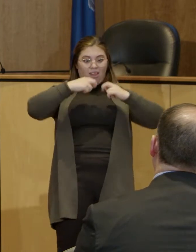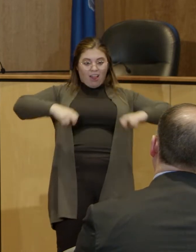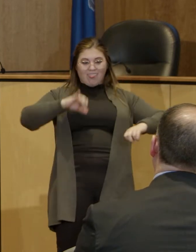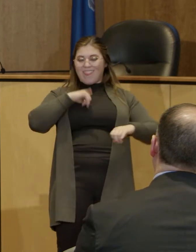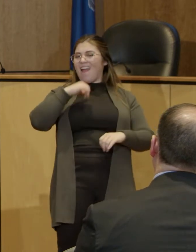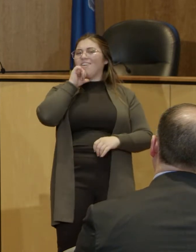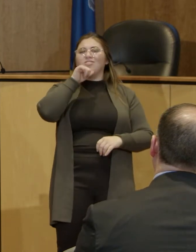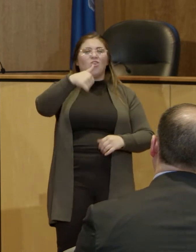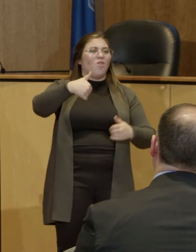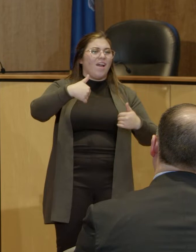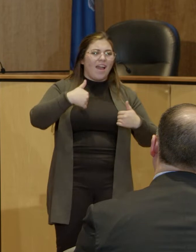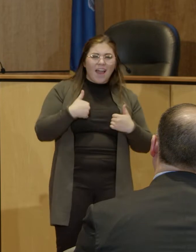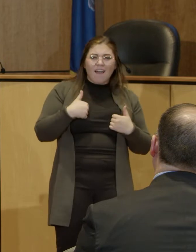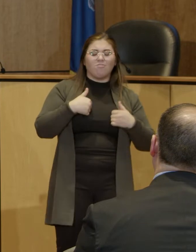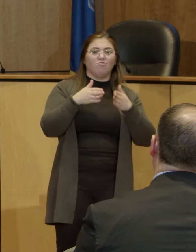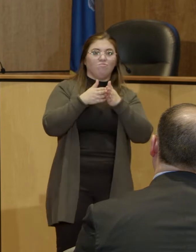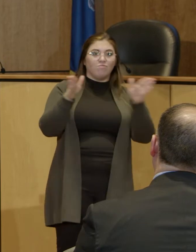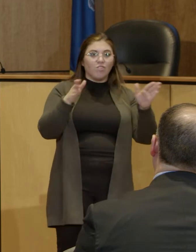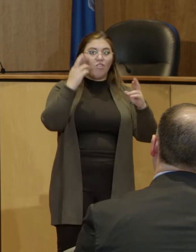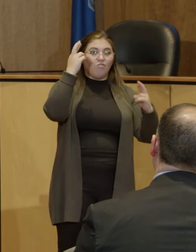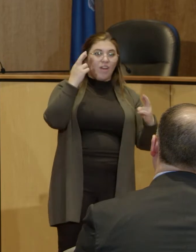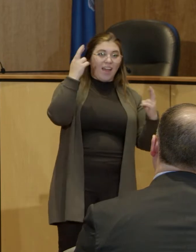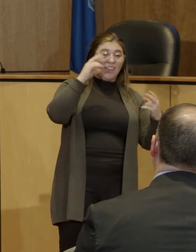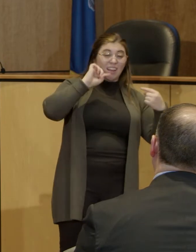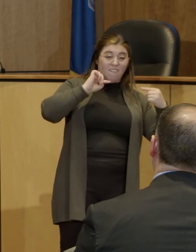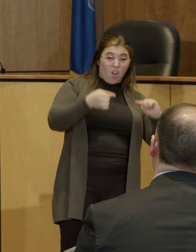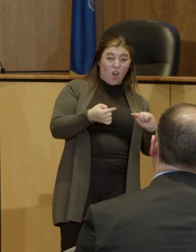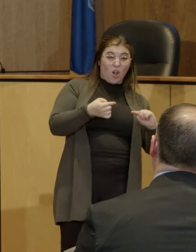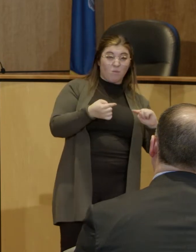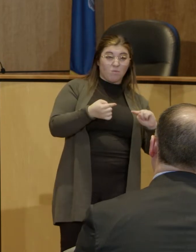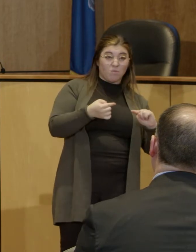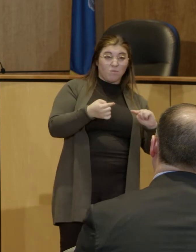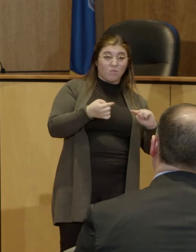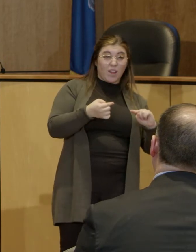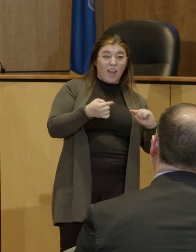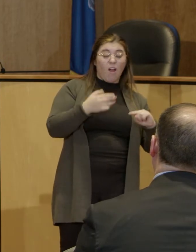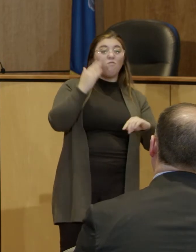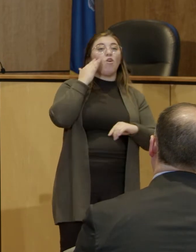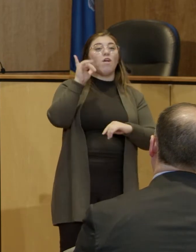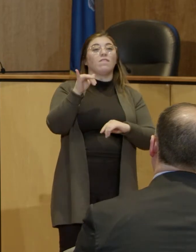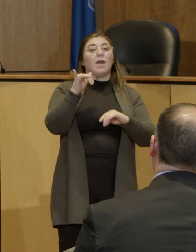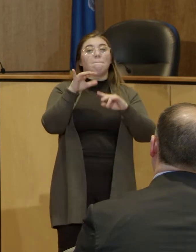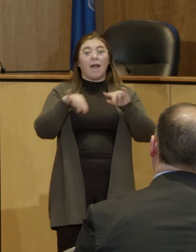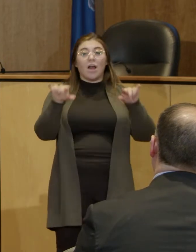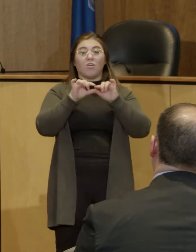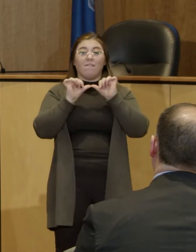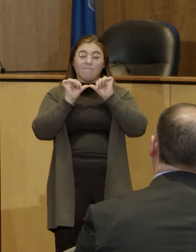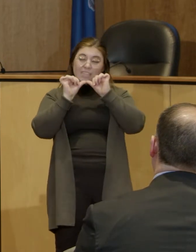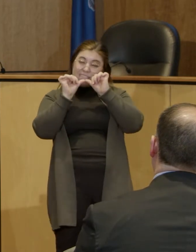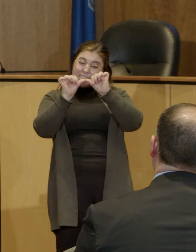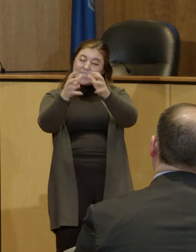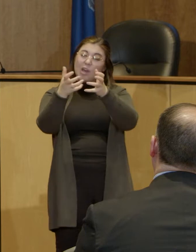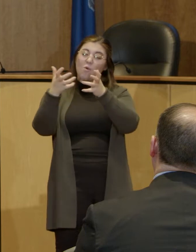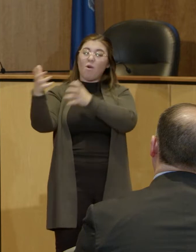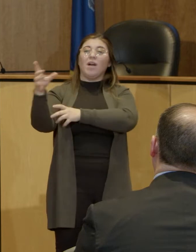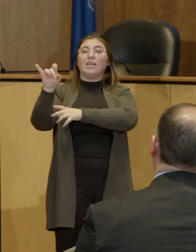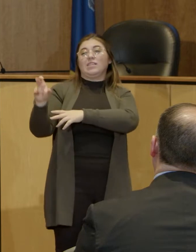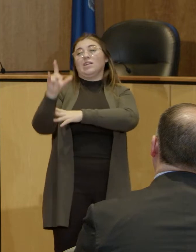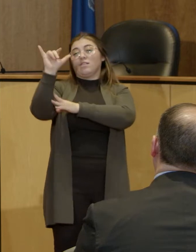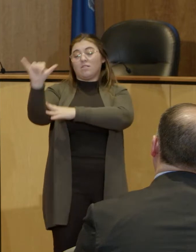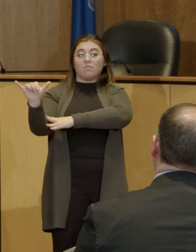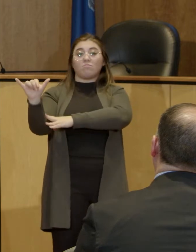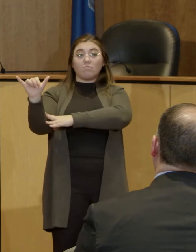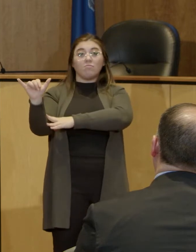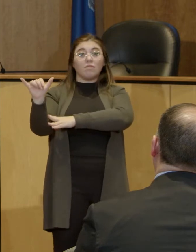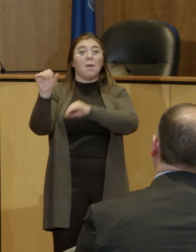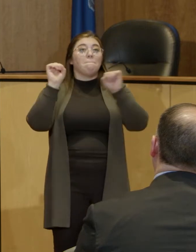to deliberate the reality of harm as a matter of insisting upon dignity. Being